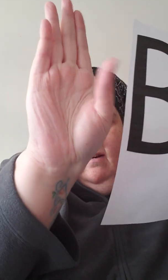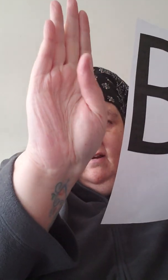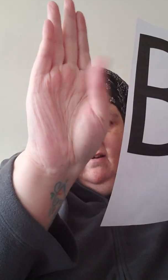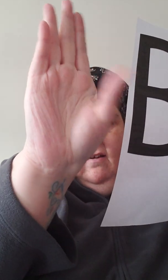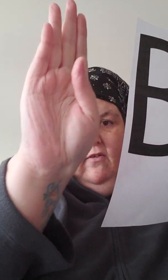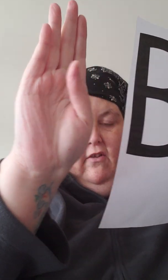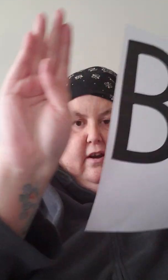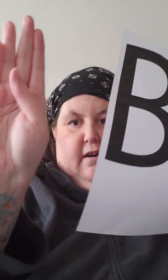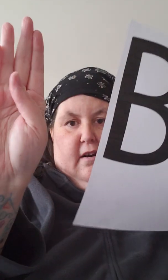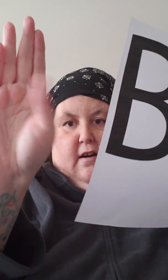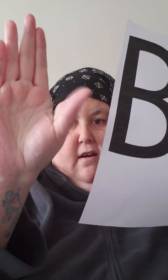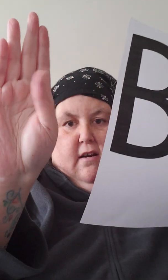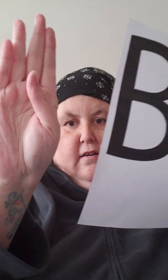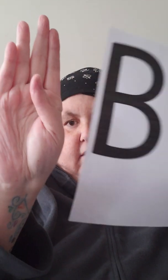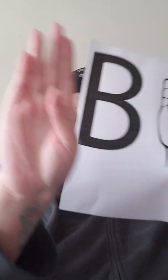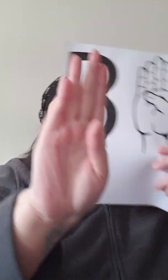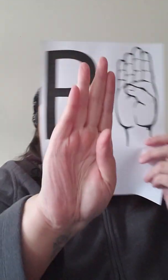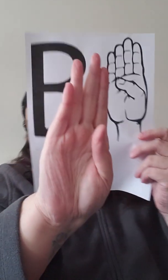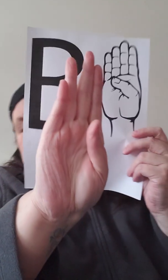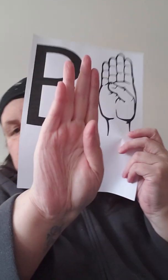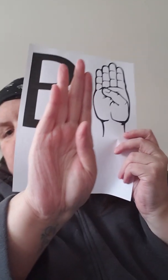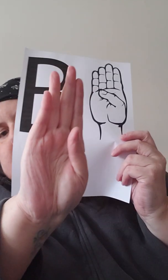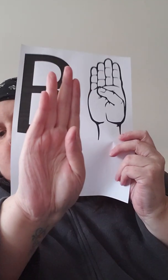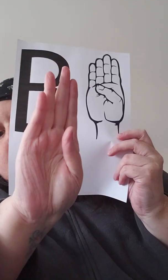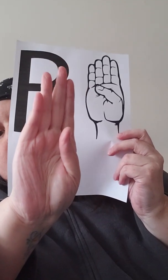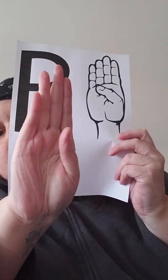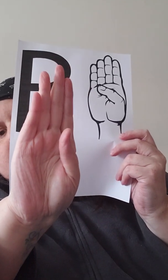quite there. So